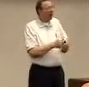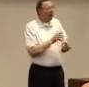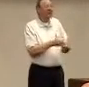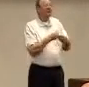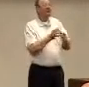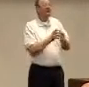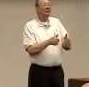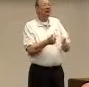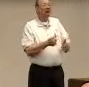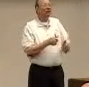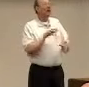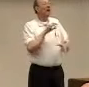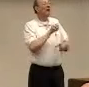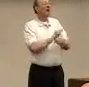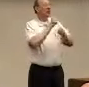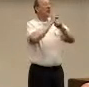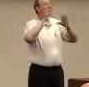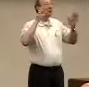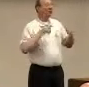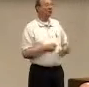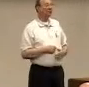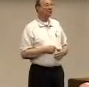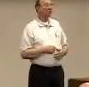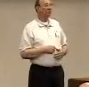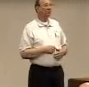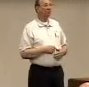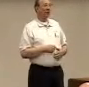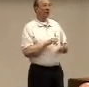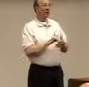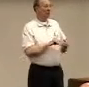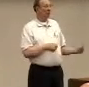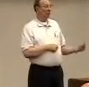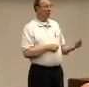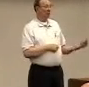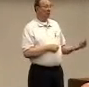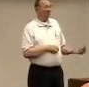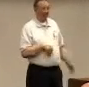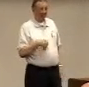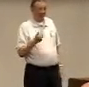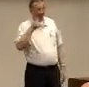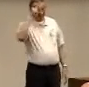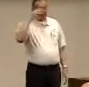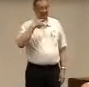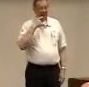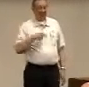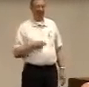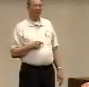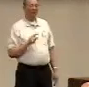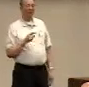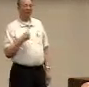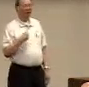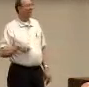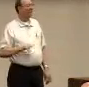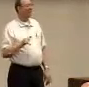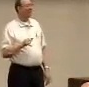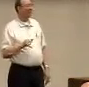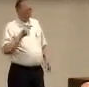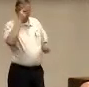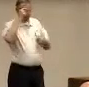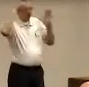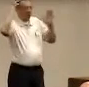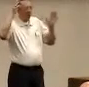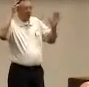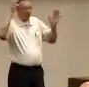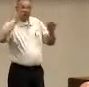work on how you need to give Jesus to others. They captured a vision. So that was that couple. The next guy that I want to tell you about is one that